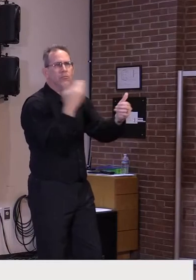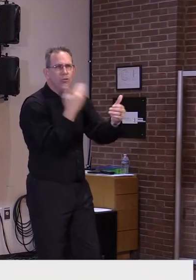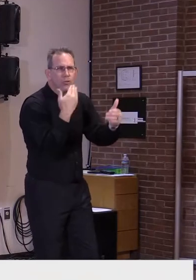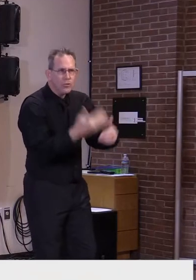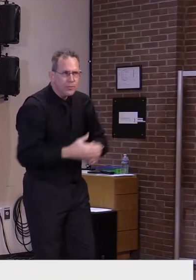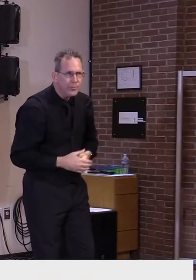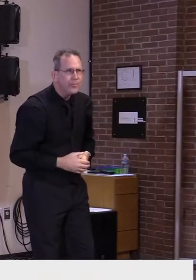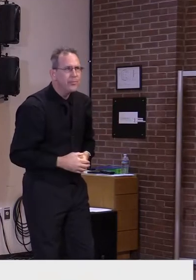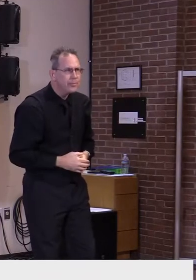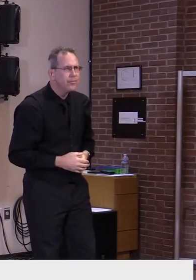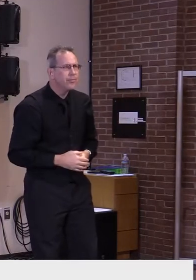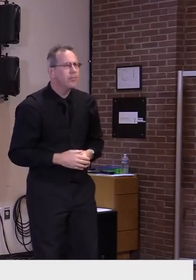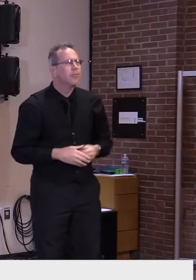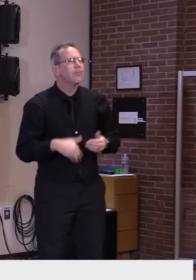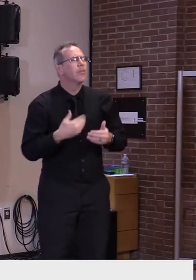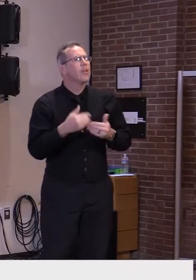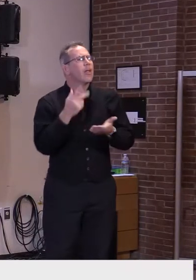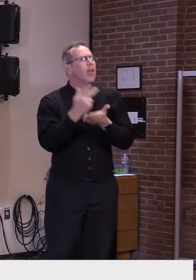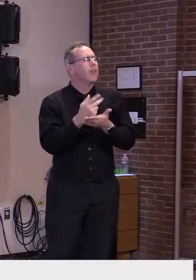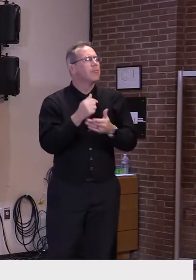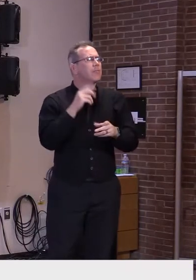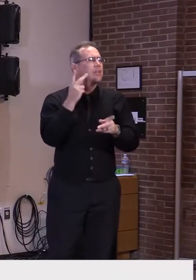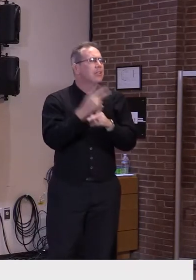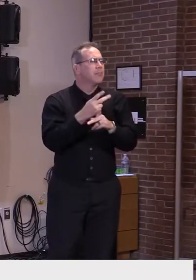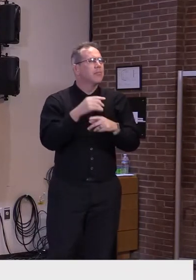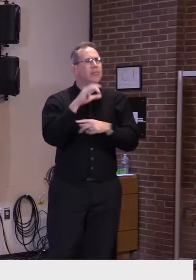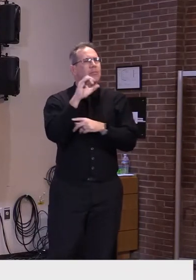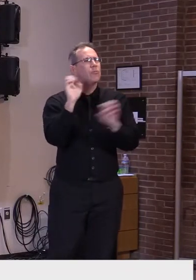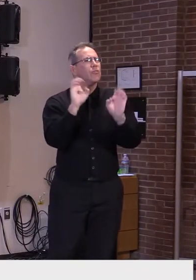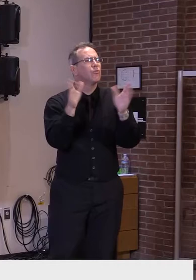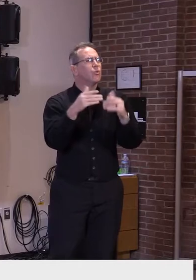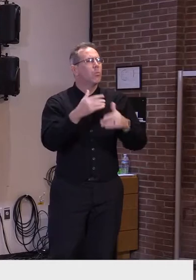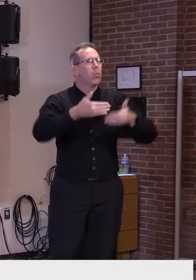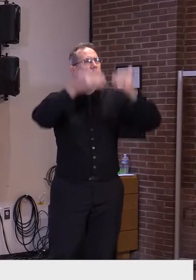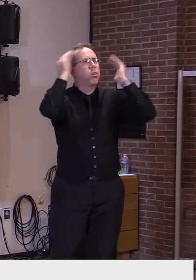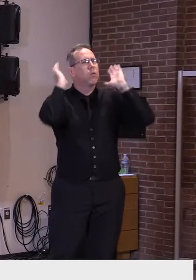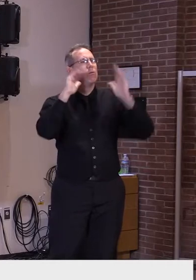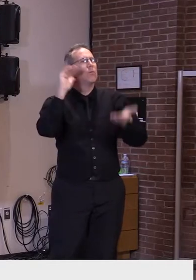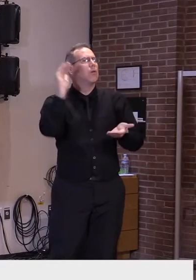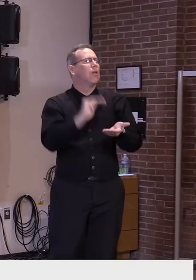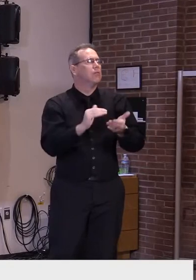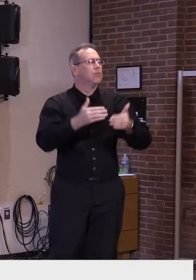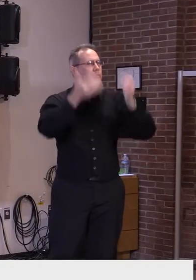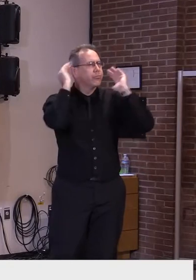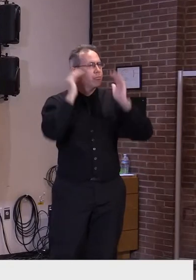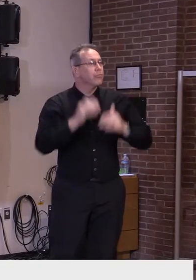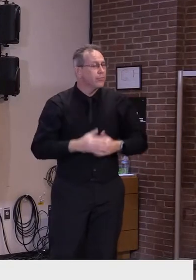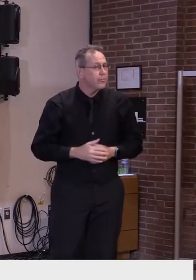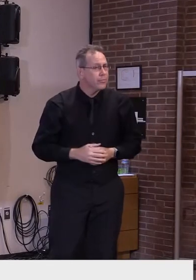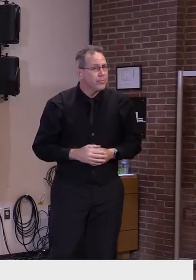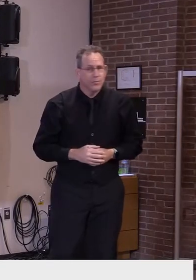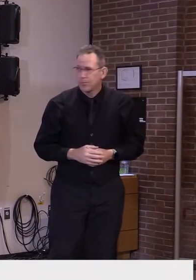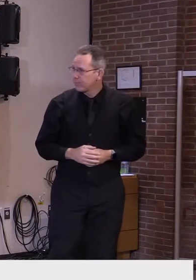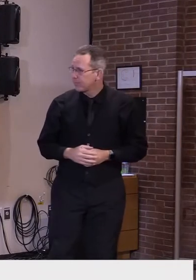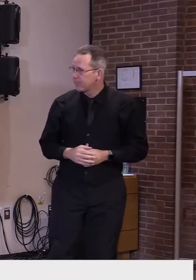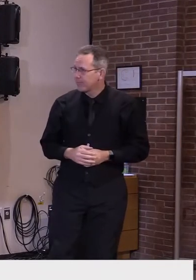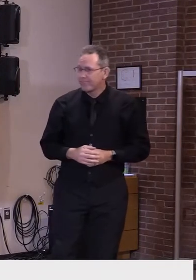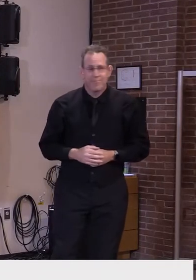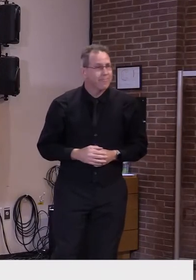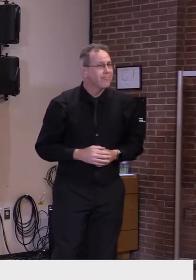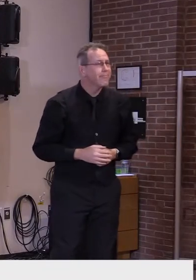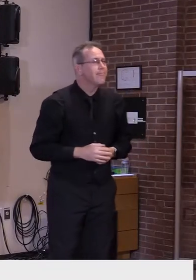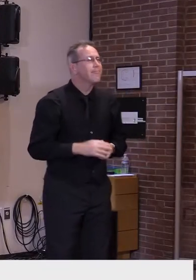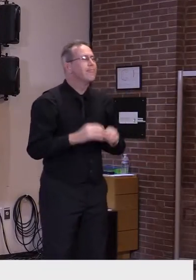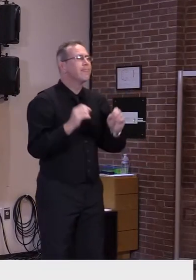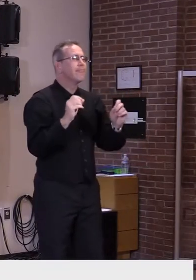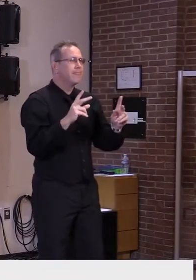are, and certainly encourage anyone in that age group who hasn't done so yet to go get their booster shot. So with that, I will now turn it over